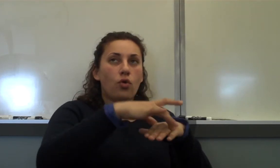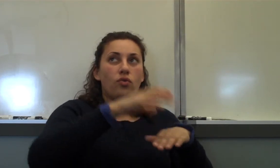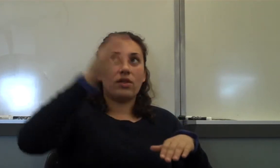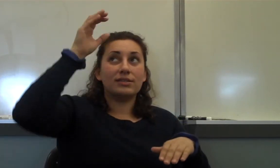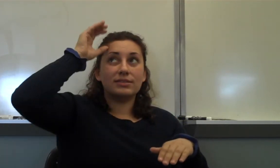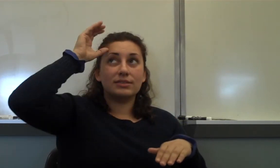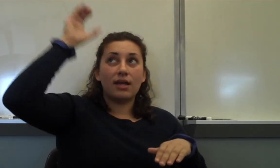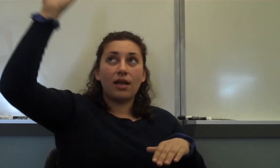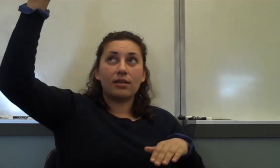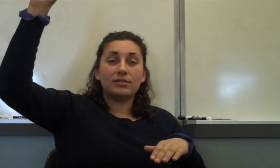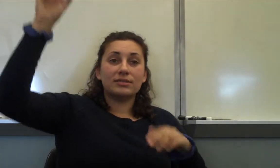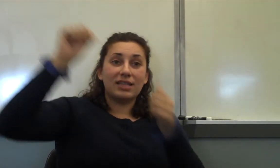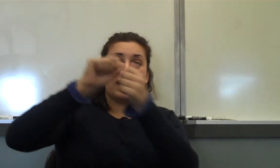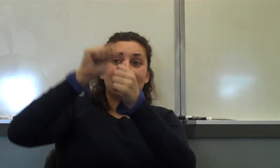92.9.